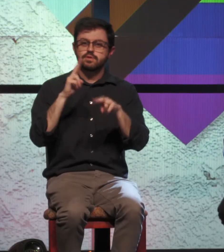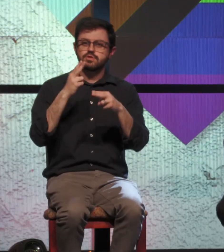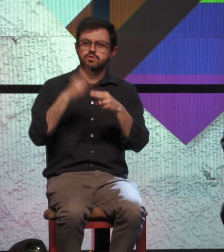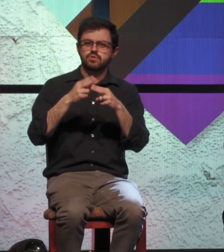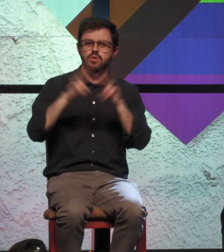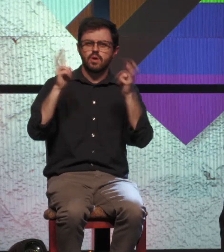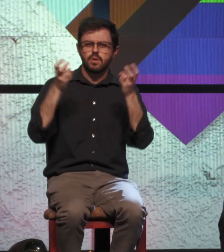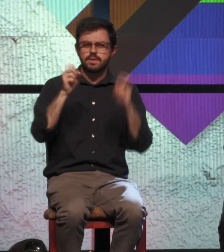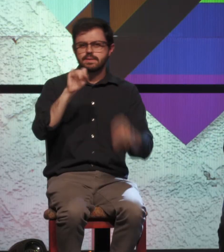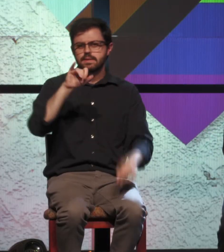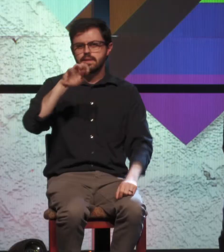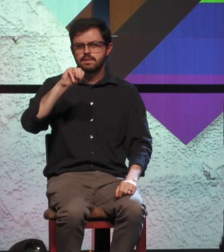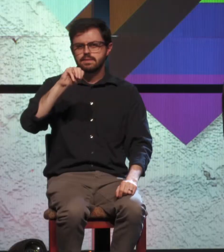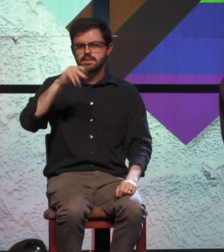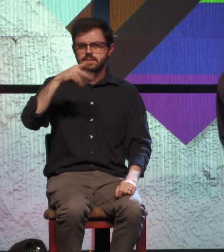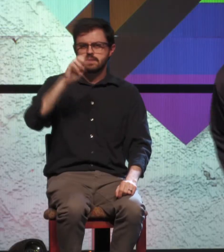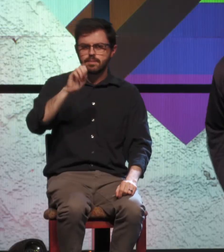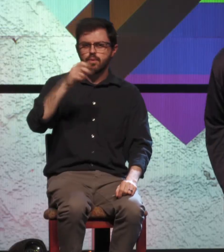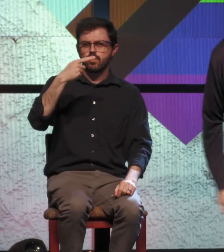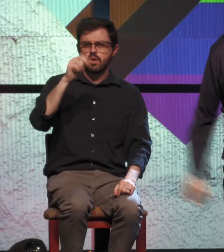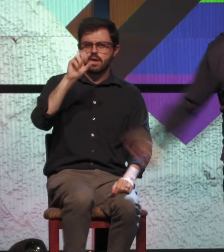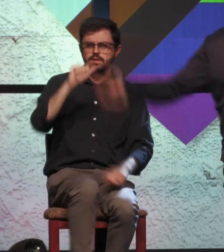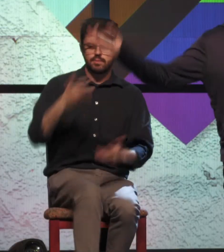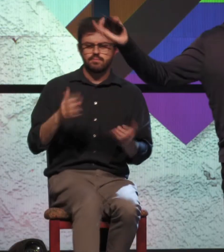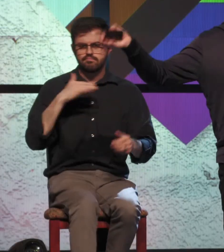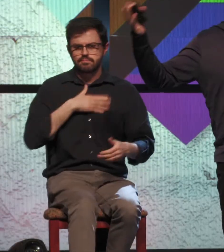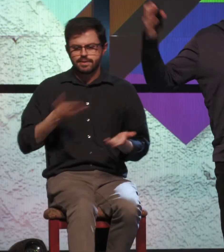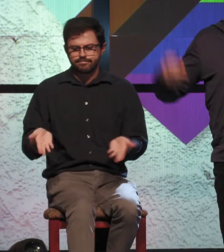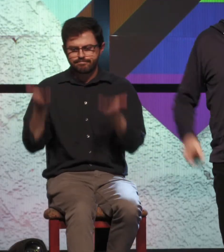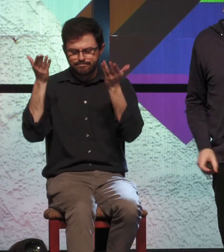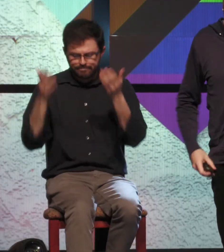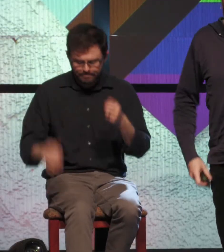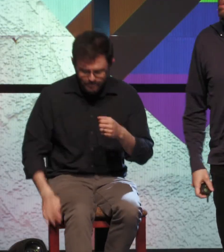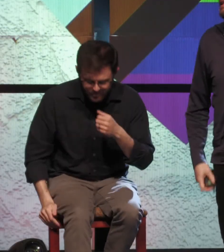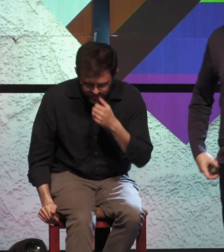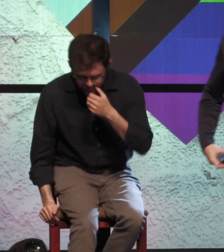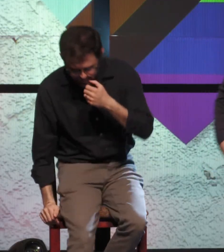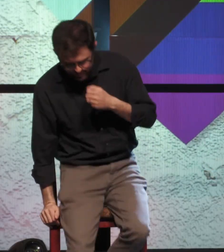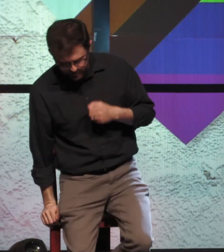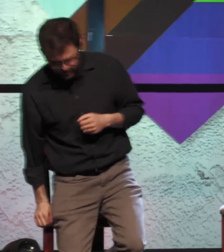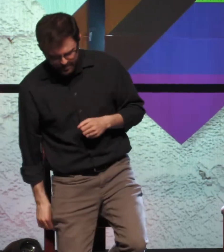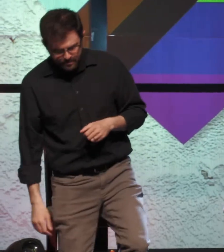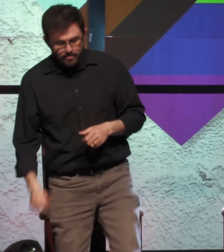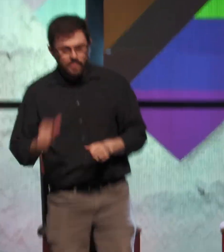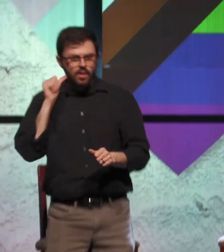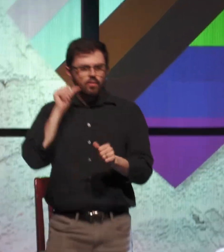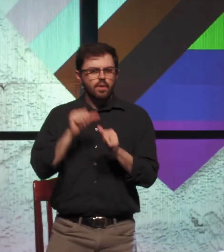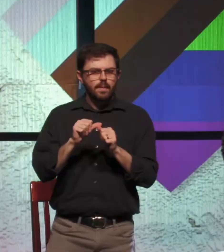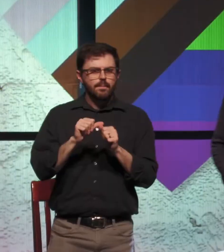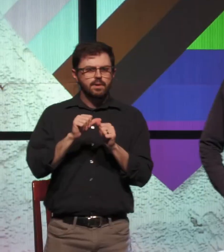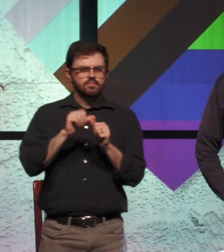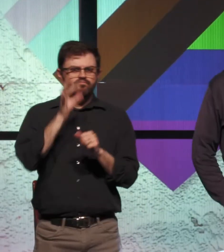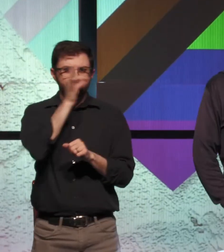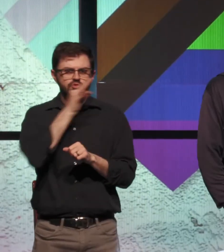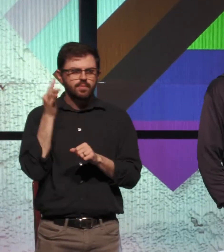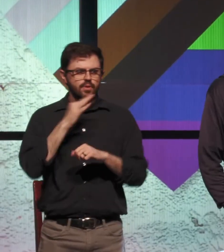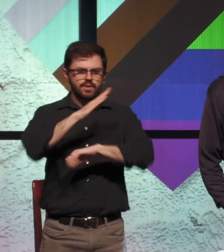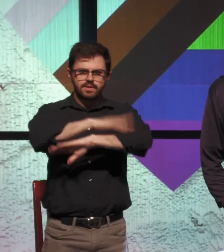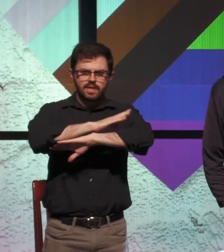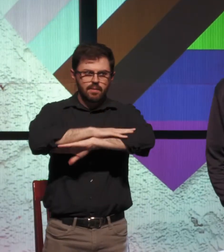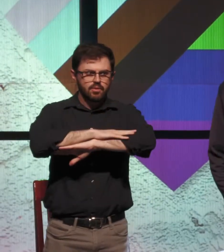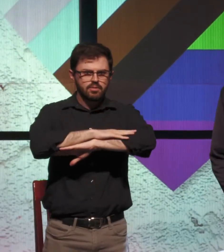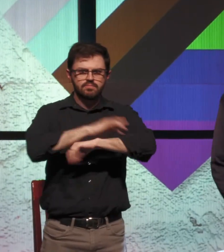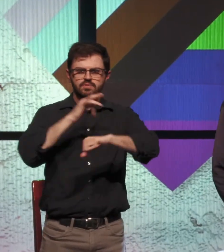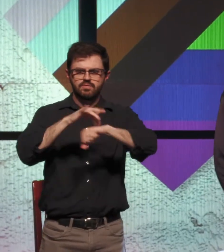able to, if you'll stand with me. Remember, the table for communion is open to everyone. You don't have to understand it. You